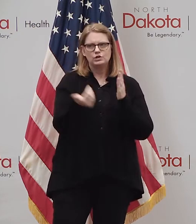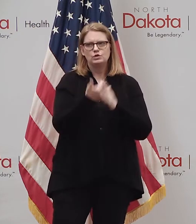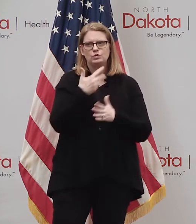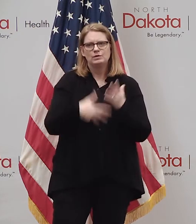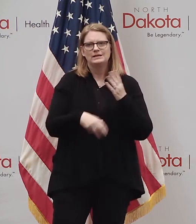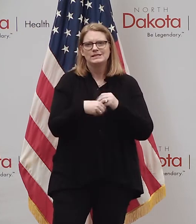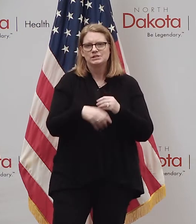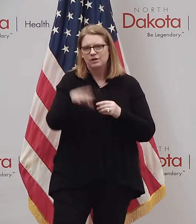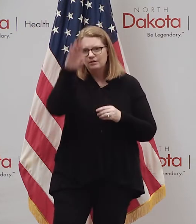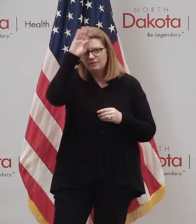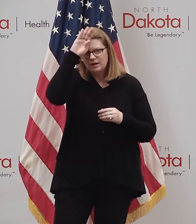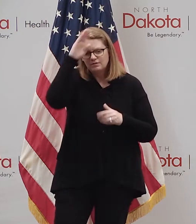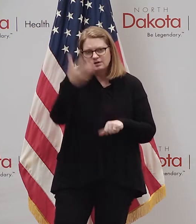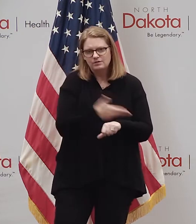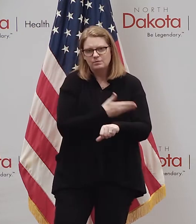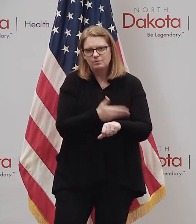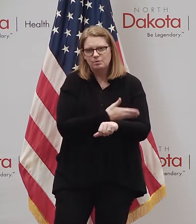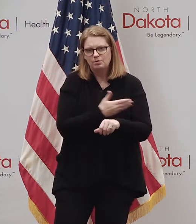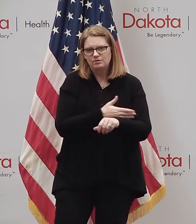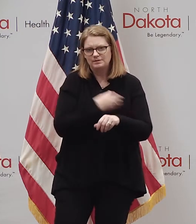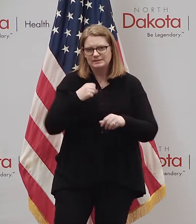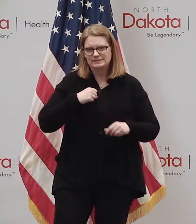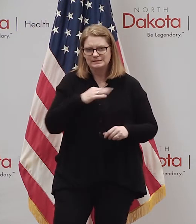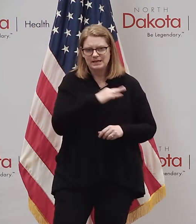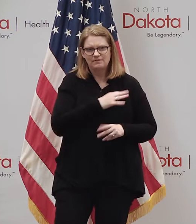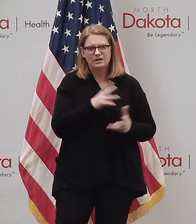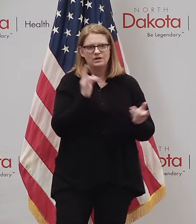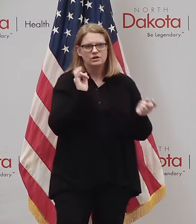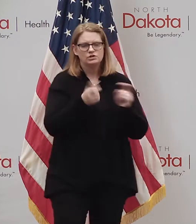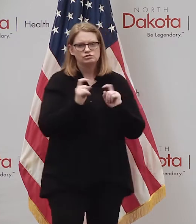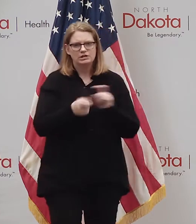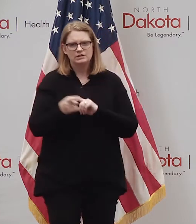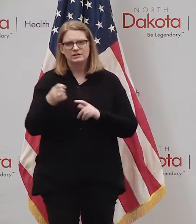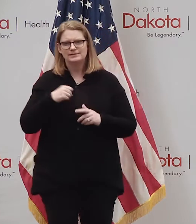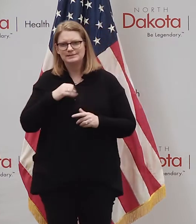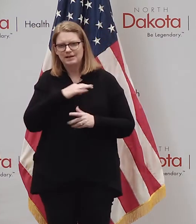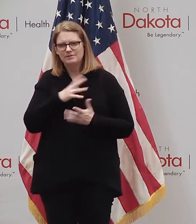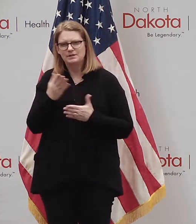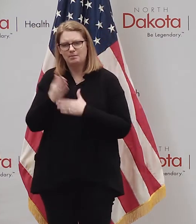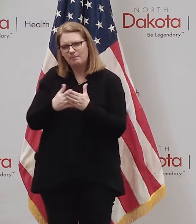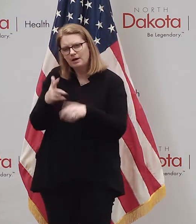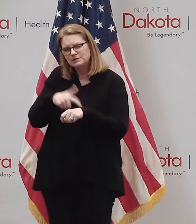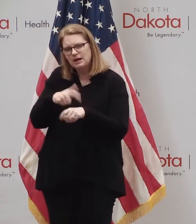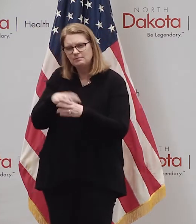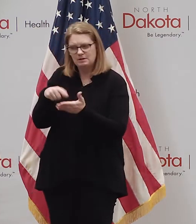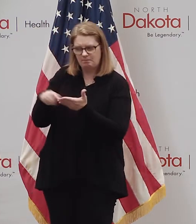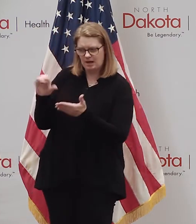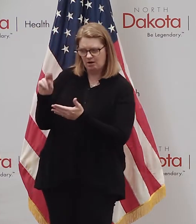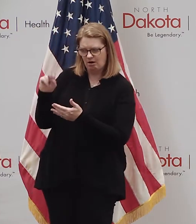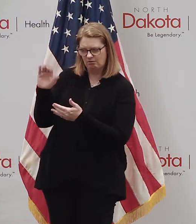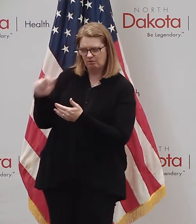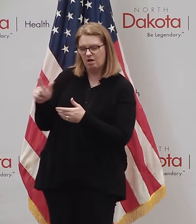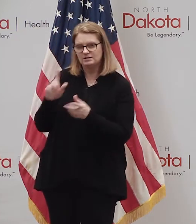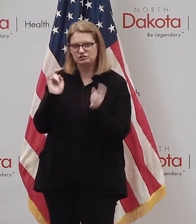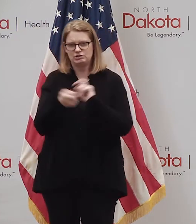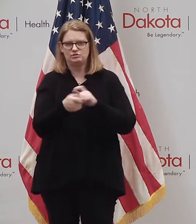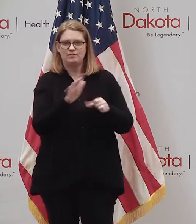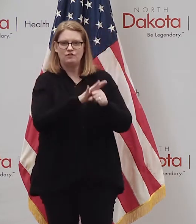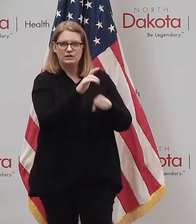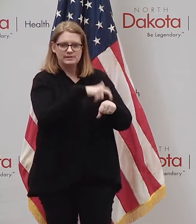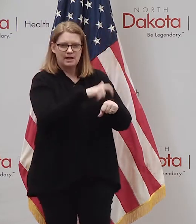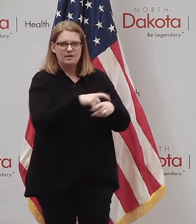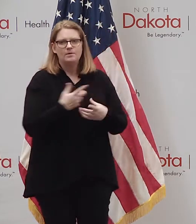additional firefighters to improve staffing levels, or changing the status of part-time or paid on-call to full-time. The second is